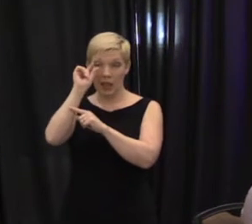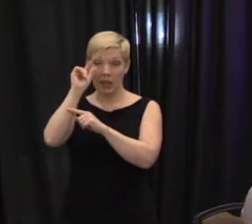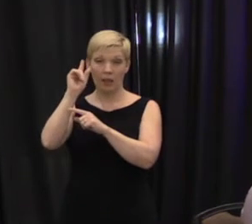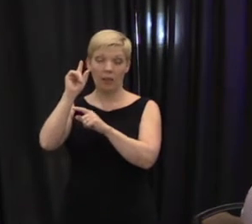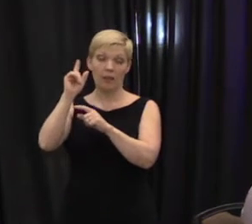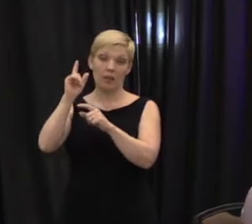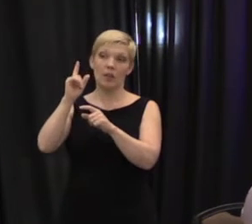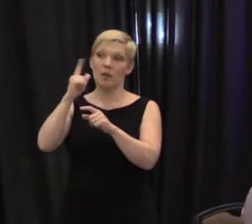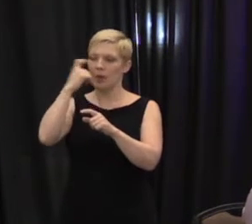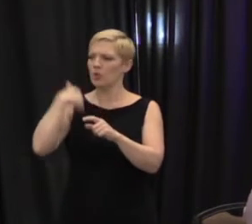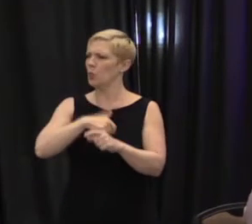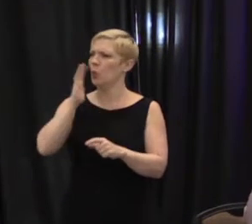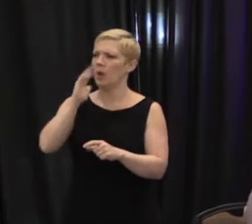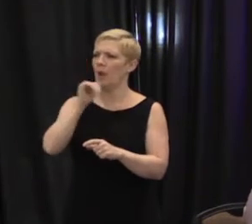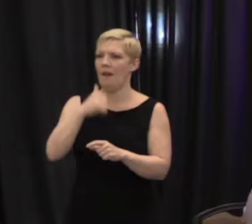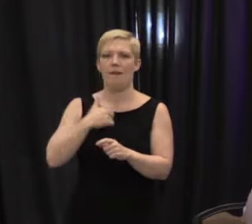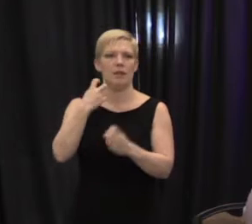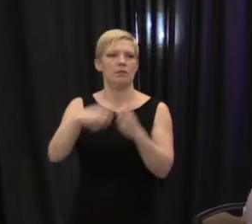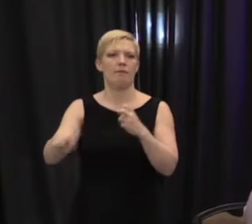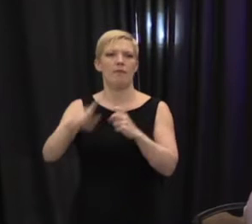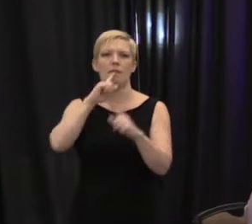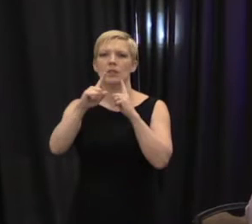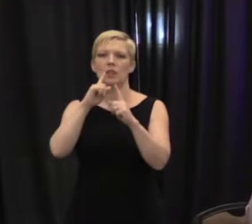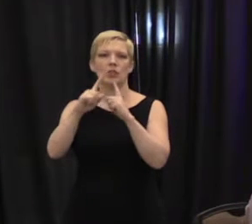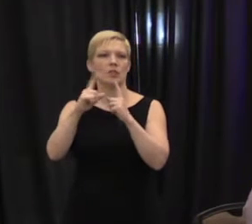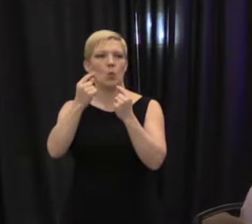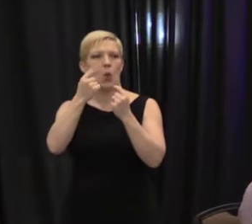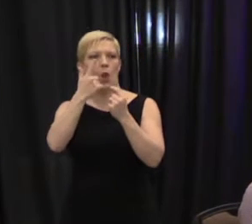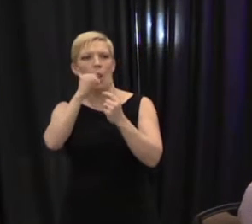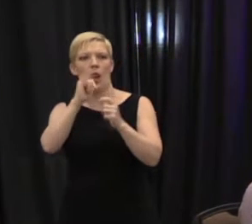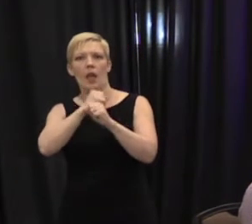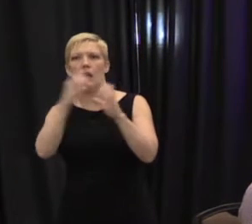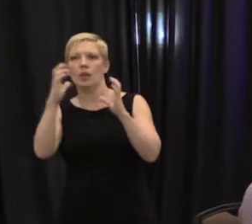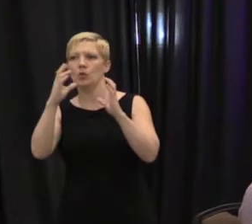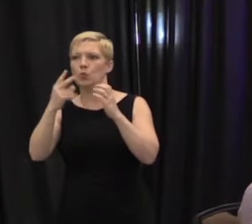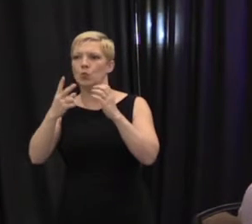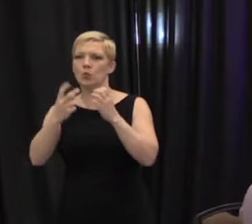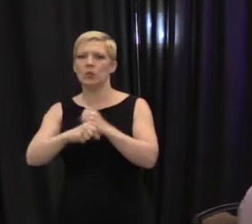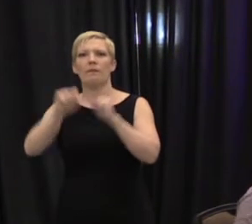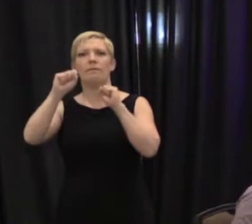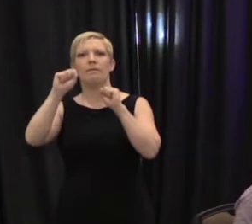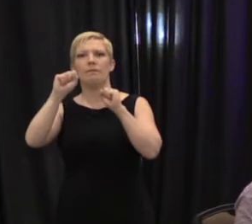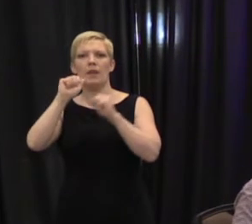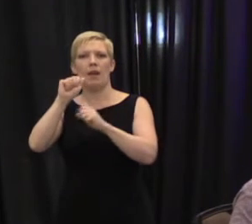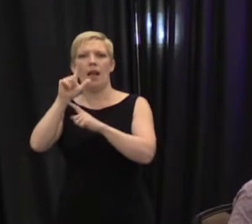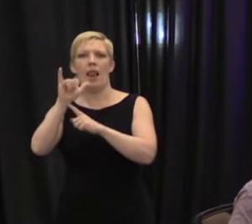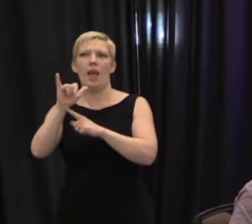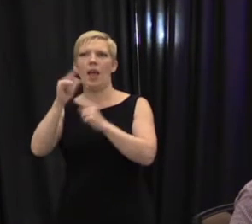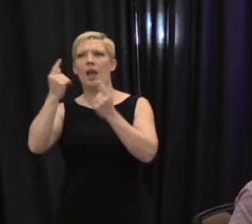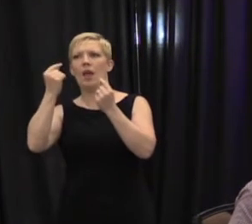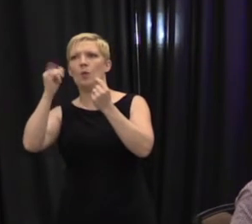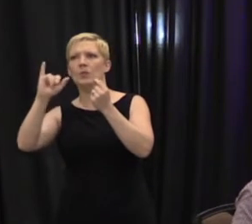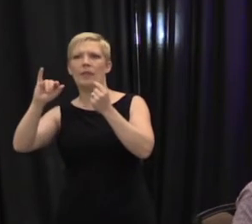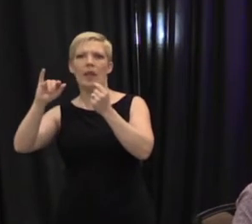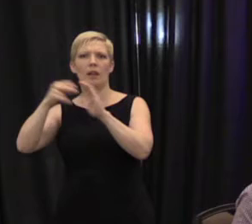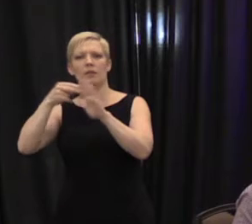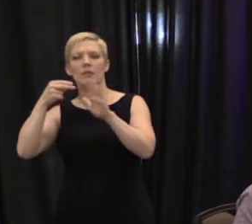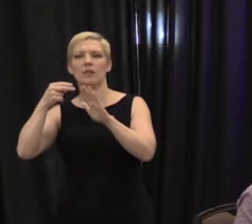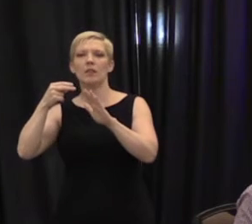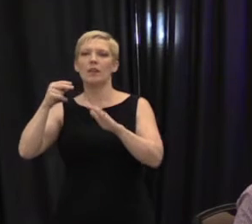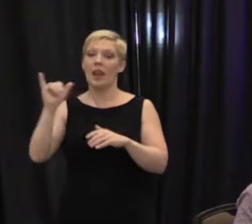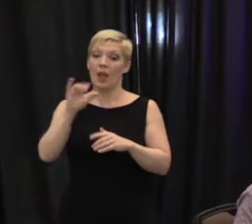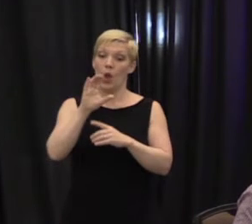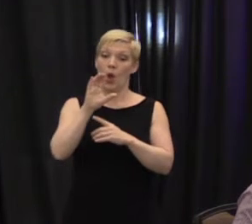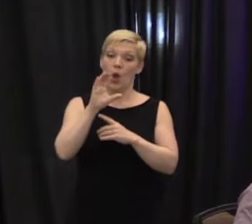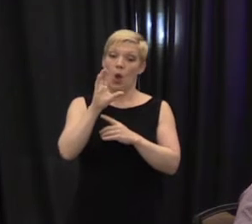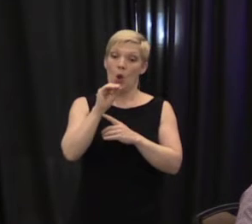these tough conversations of what does it look like to say you're an ally. But actually, I kind of get frustrated with that term. For me, it's like upstander or